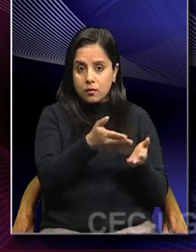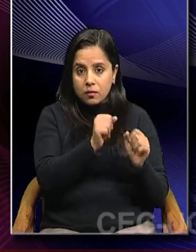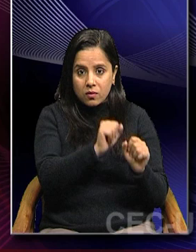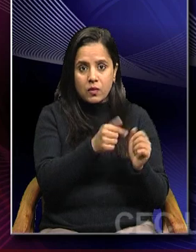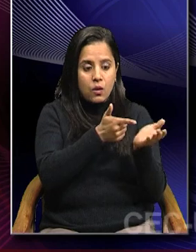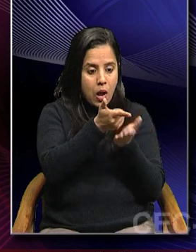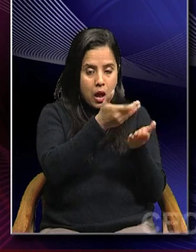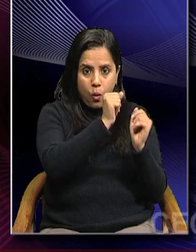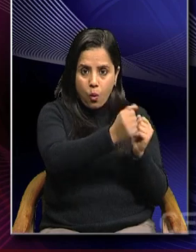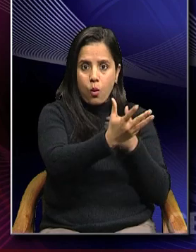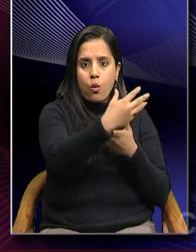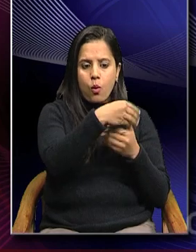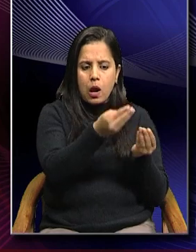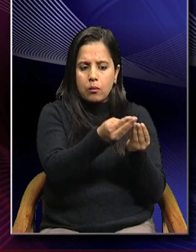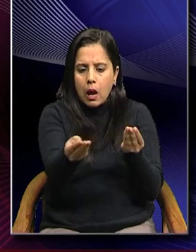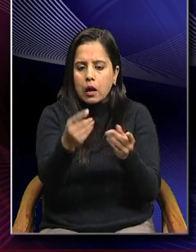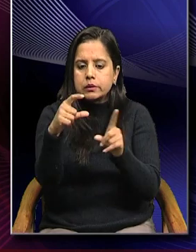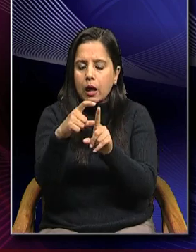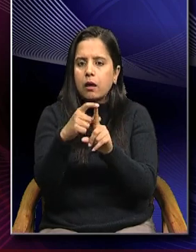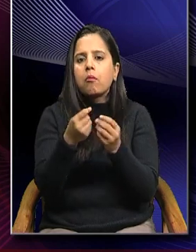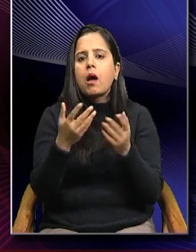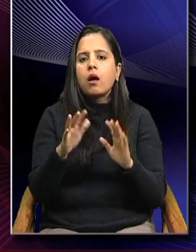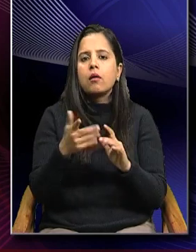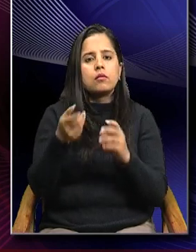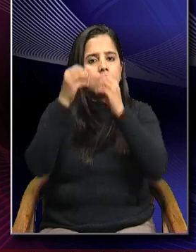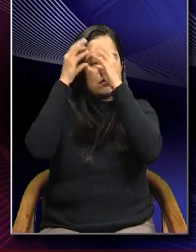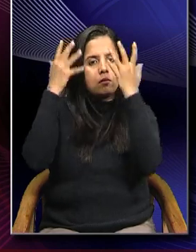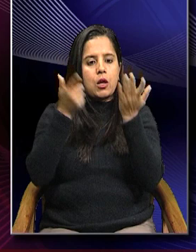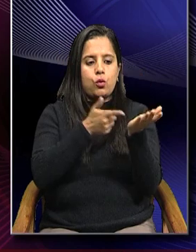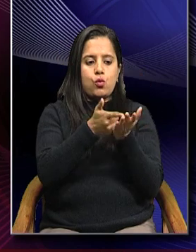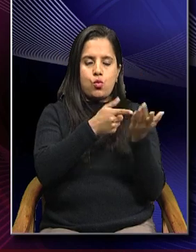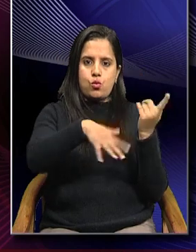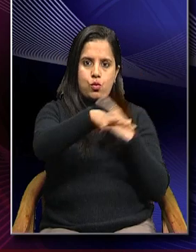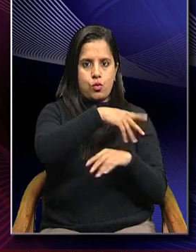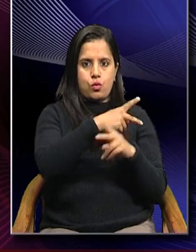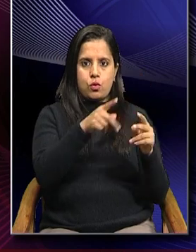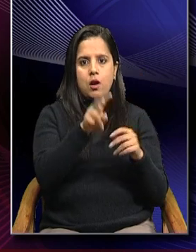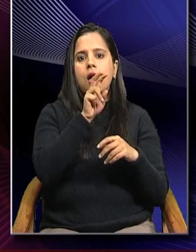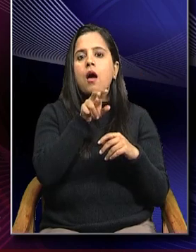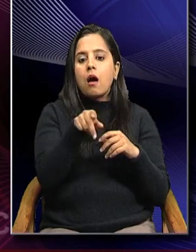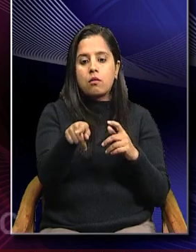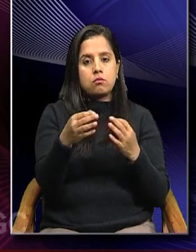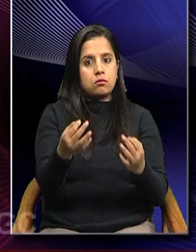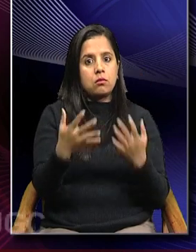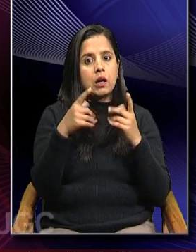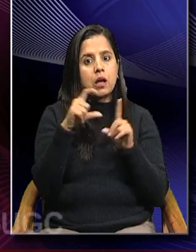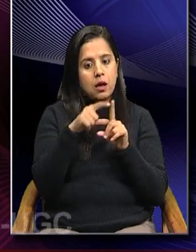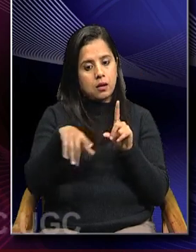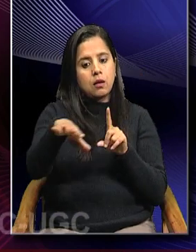the villages adjacent to Delhi. So, imagine there is a rural area in a metropolitan city like Delhi